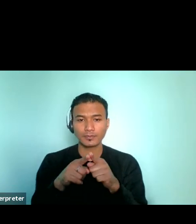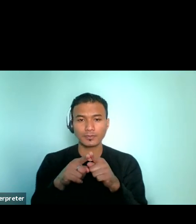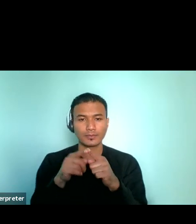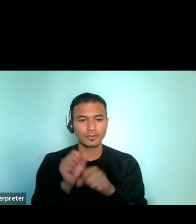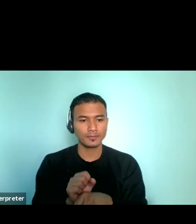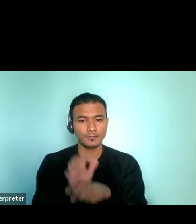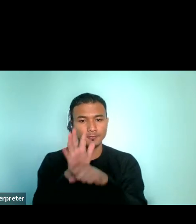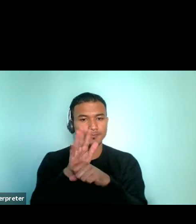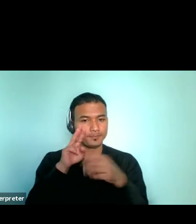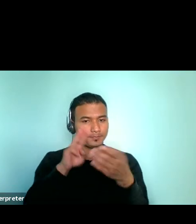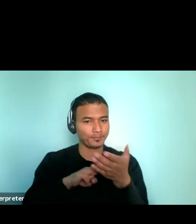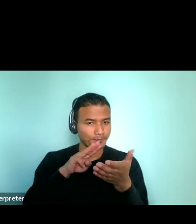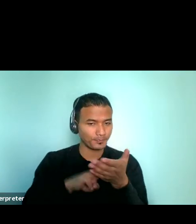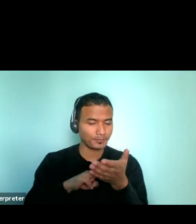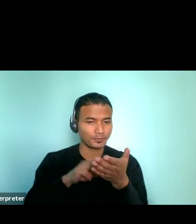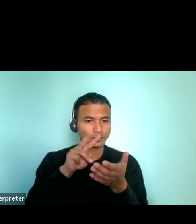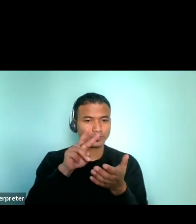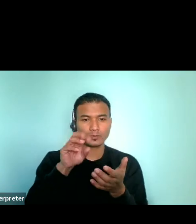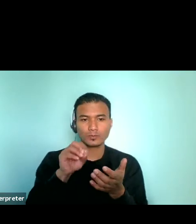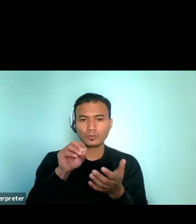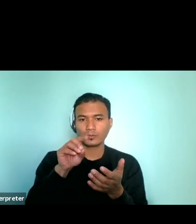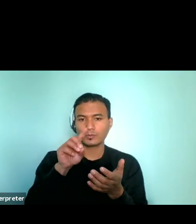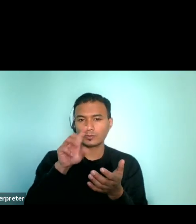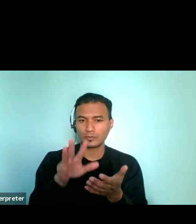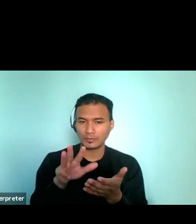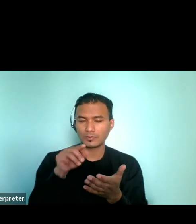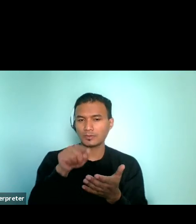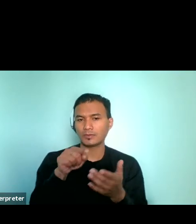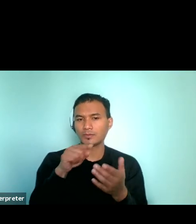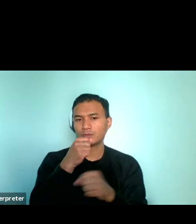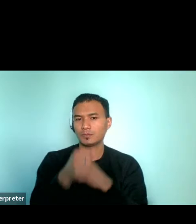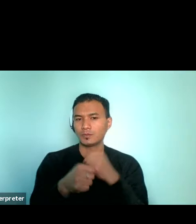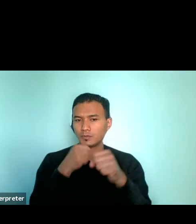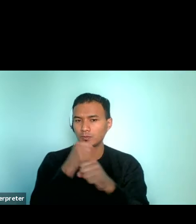in July this year, this area also